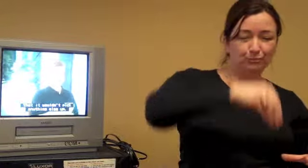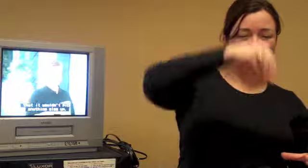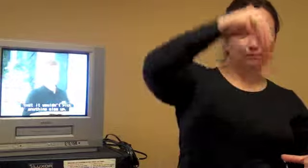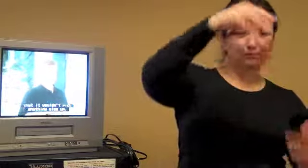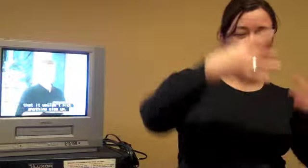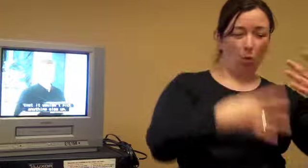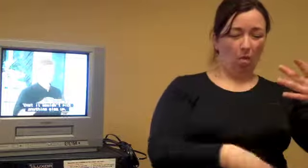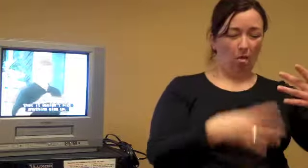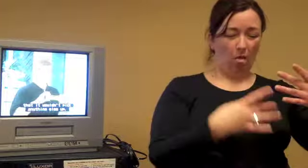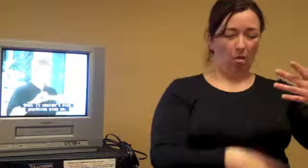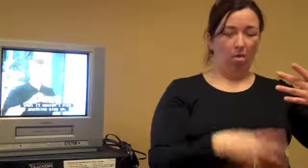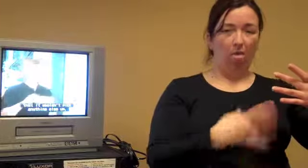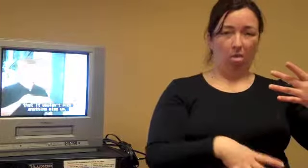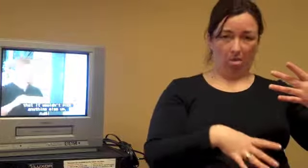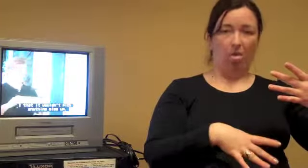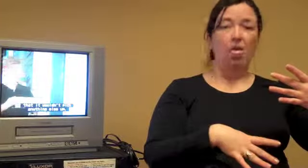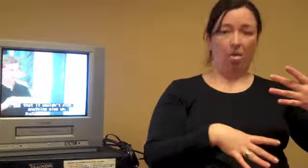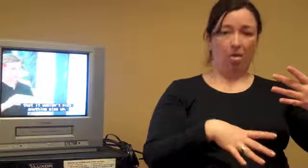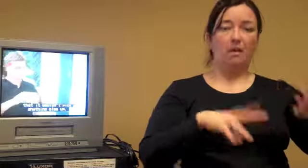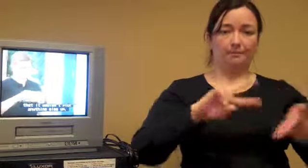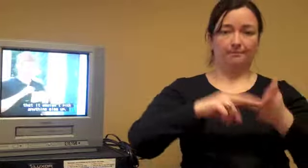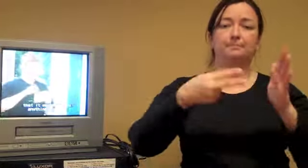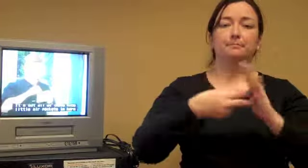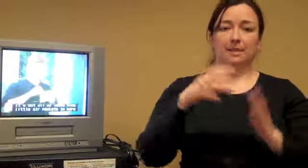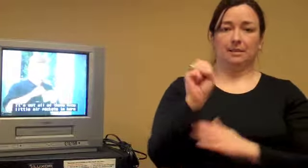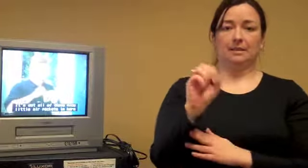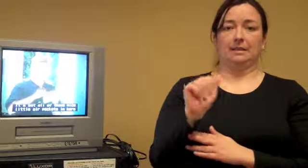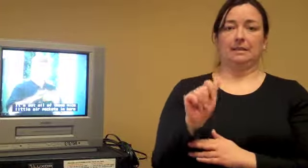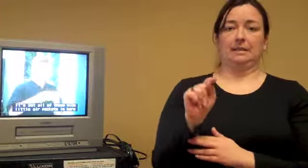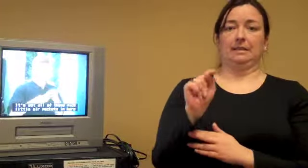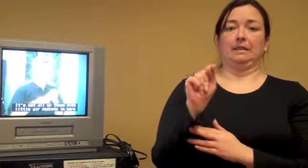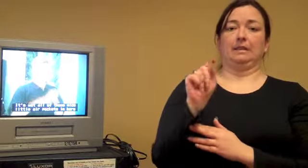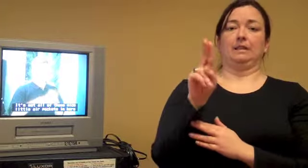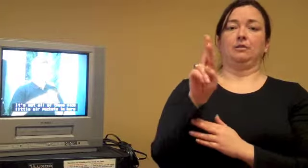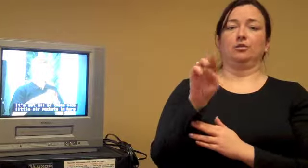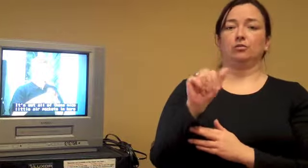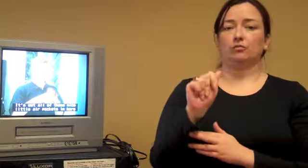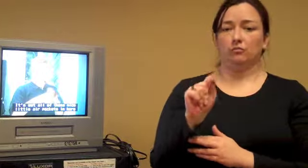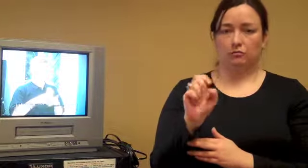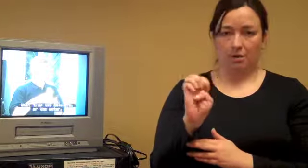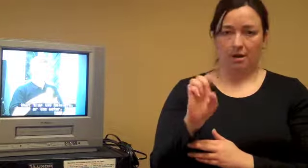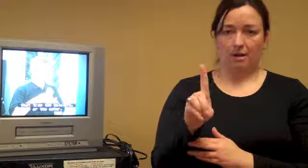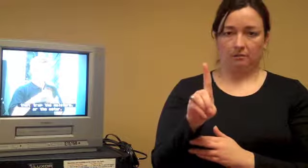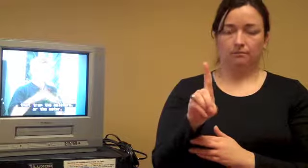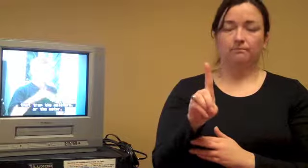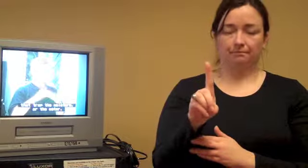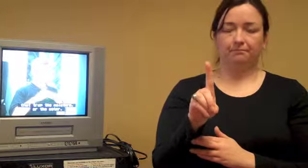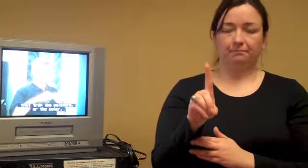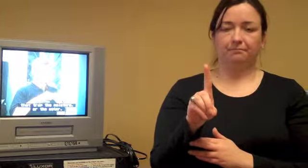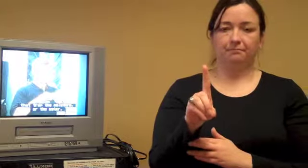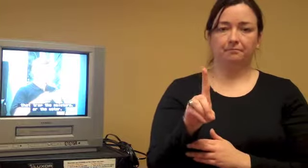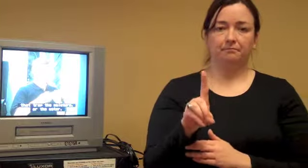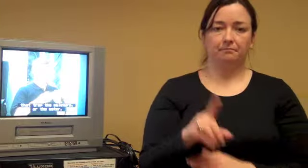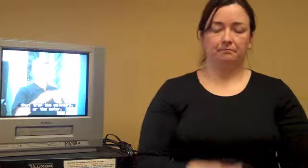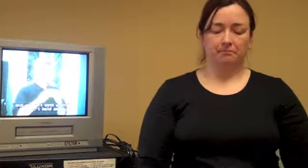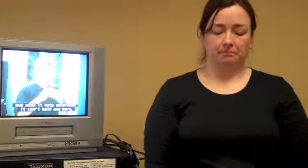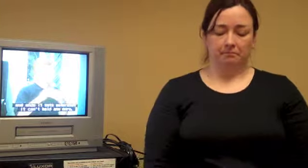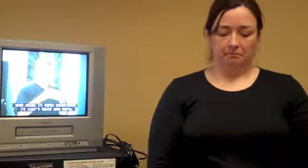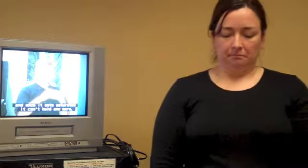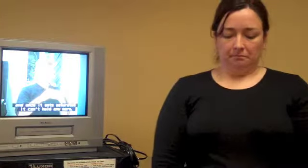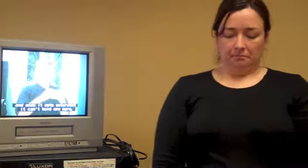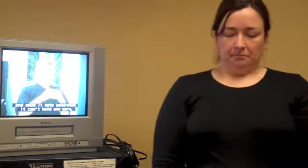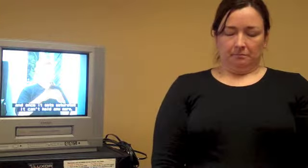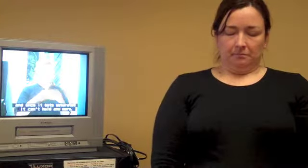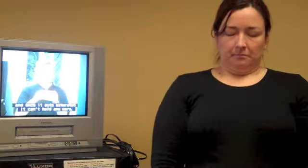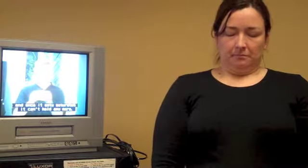pick anything else up. It's got all these nice little air pockets in here that trap the moisture or the water,